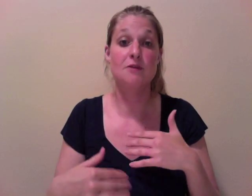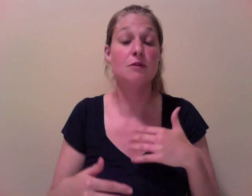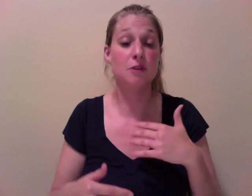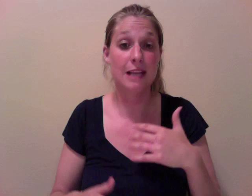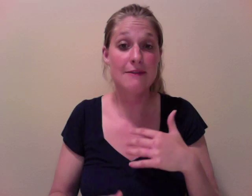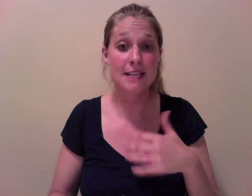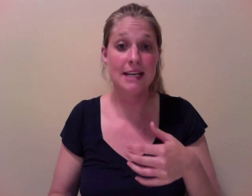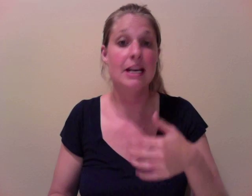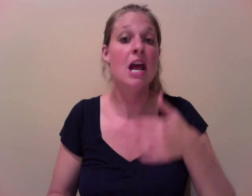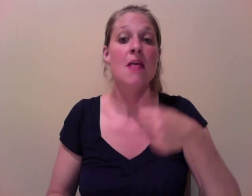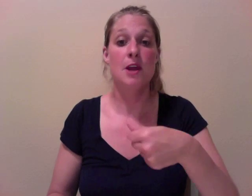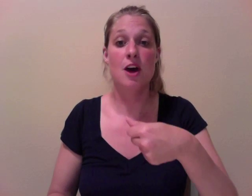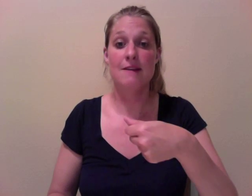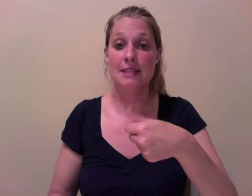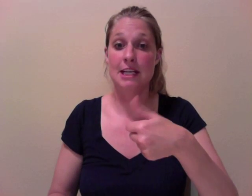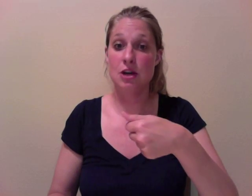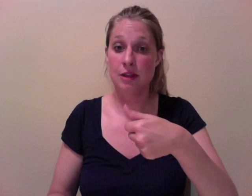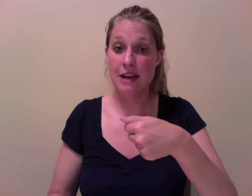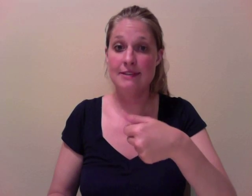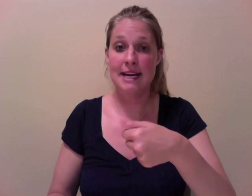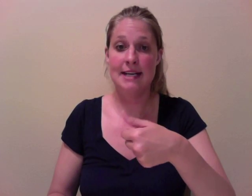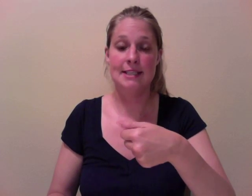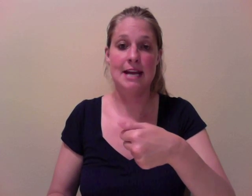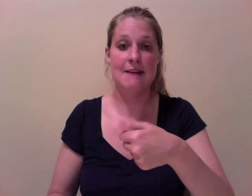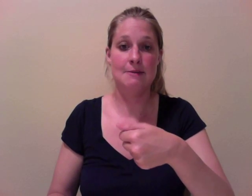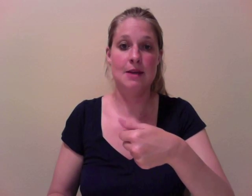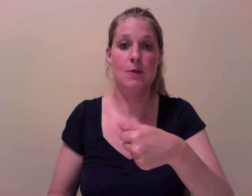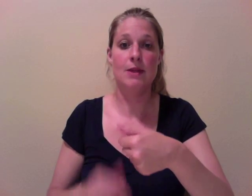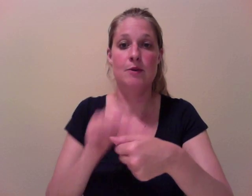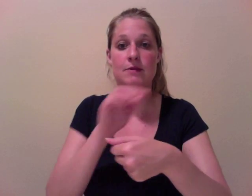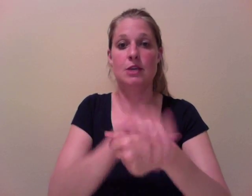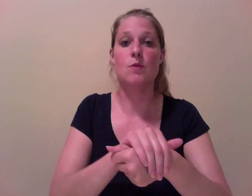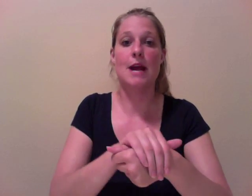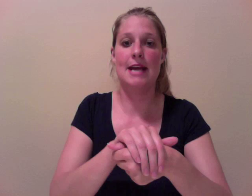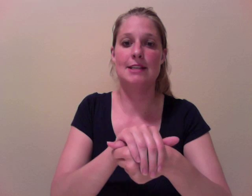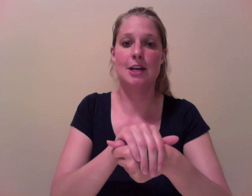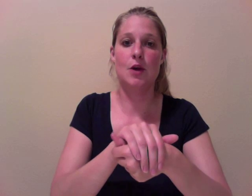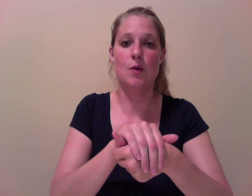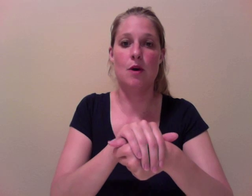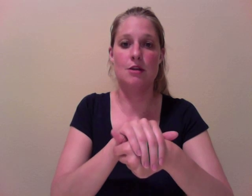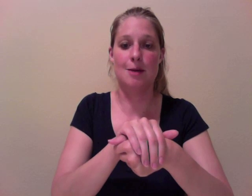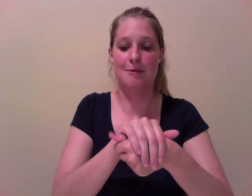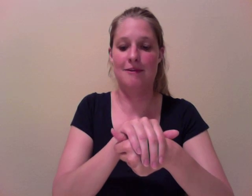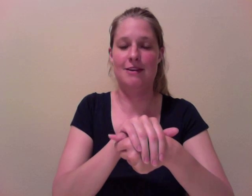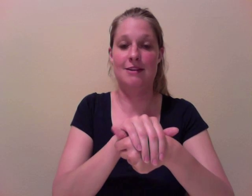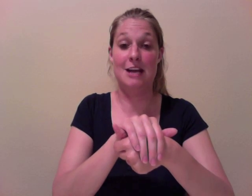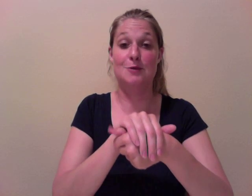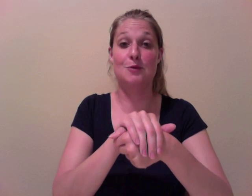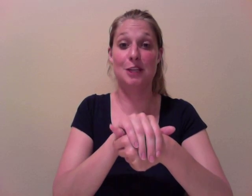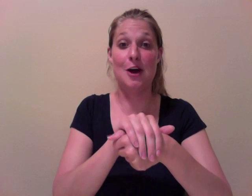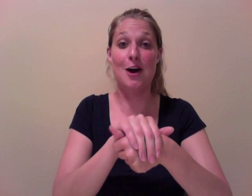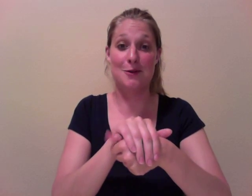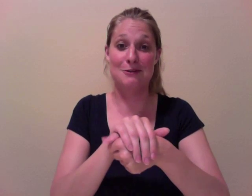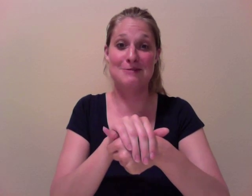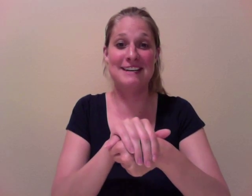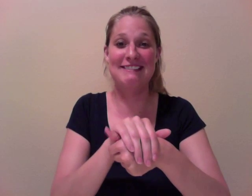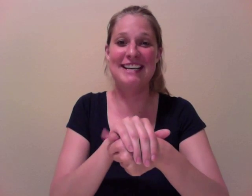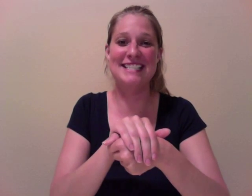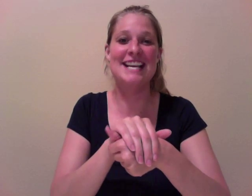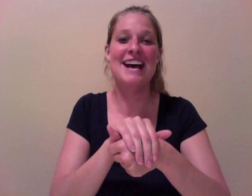you're left-handed, then obviously your left hand is going to have to be the one that moves, and your right hand's going to go on top of it. And that is really awkward for me because I'm